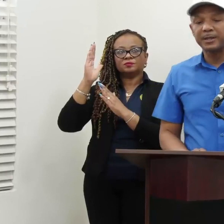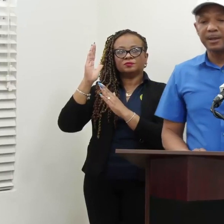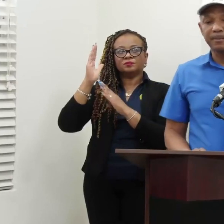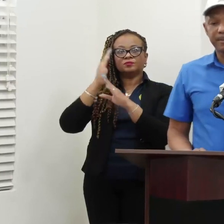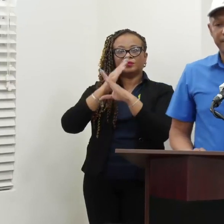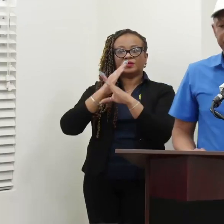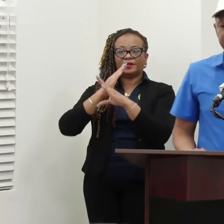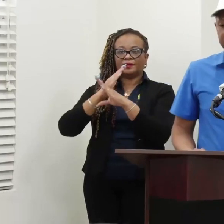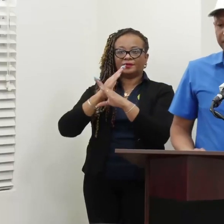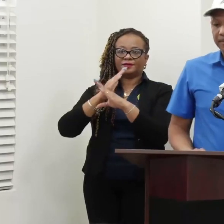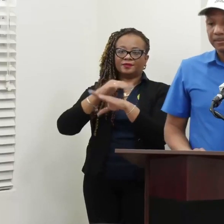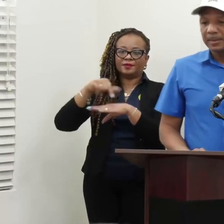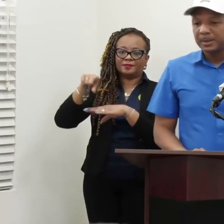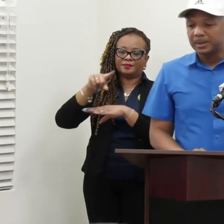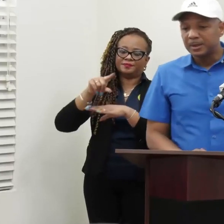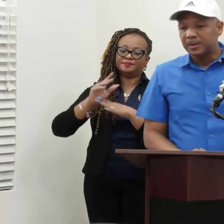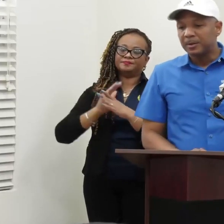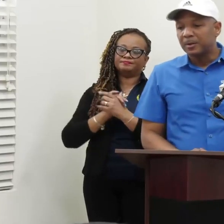protect them.